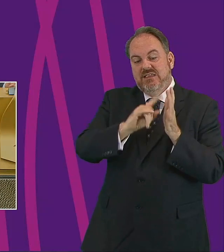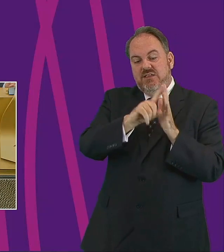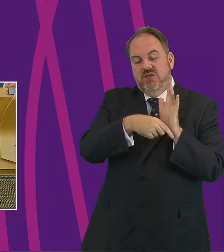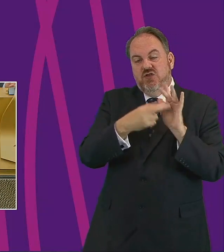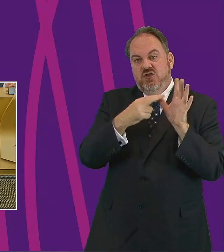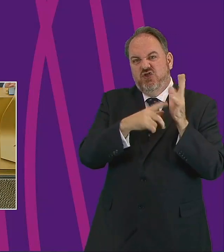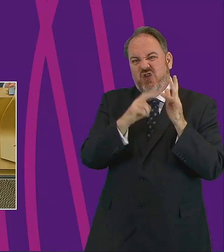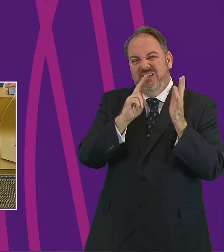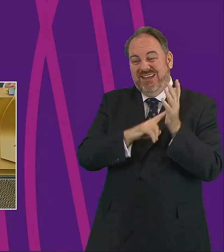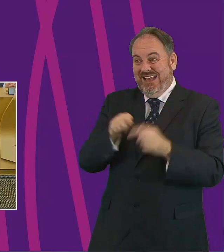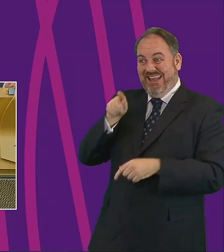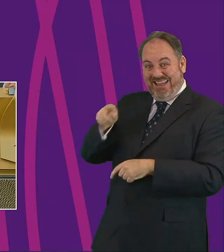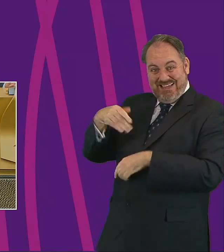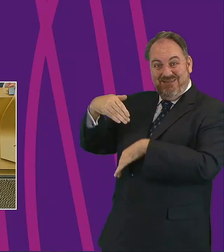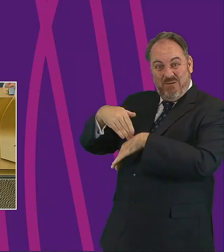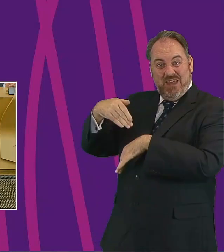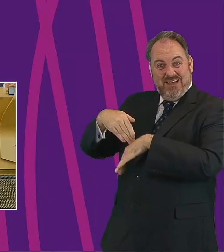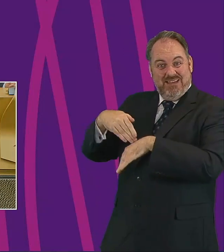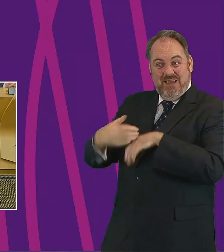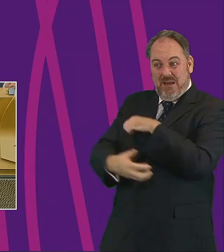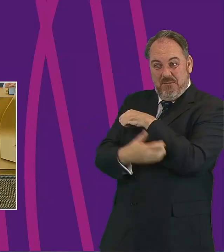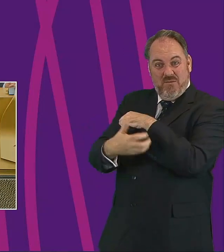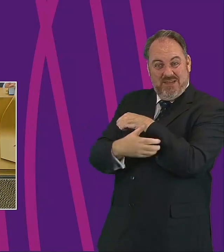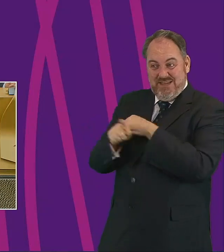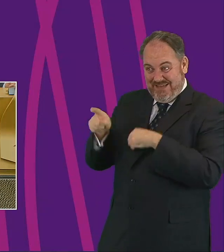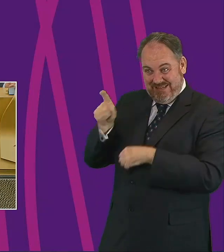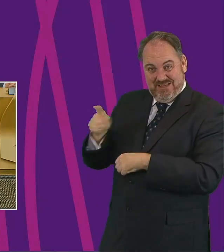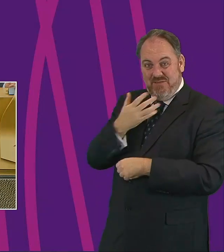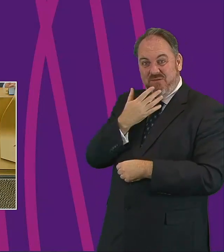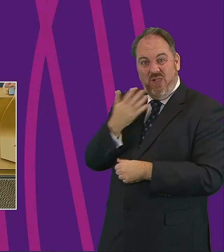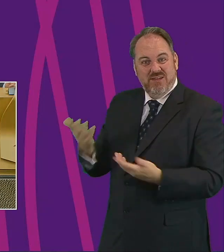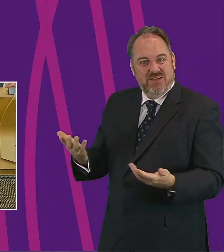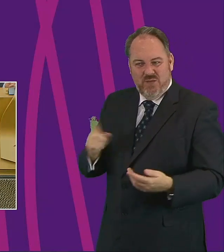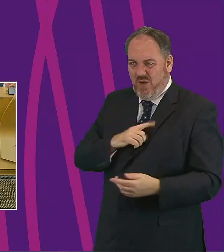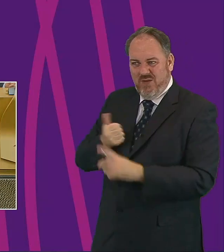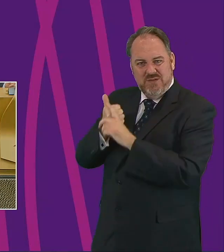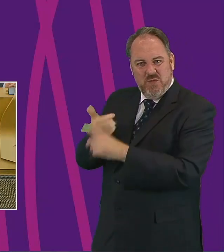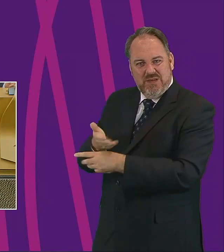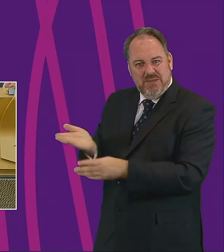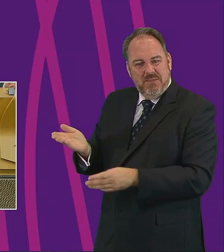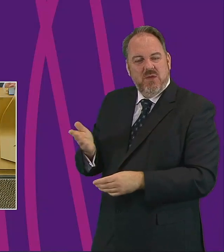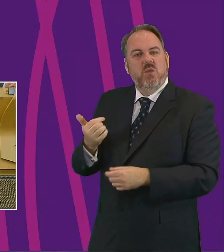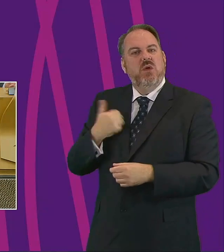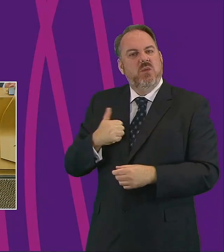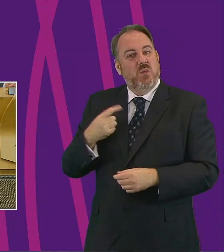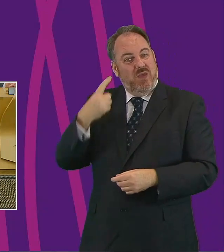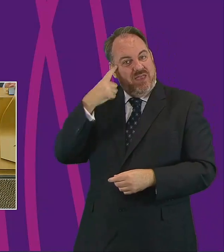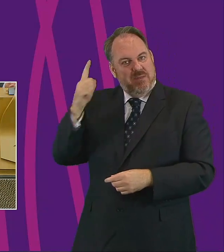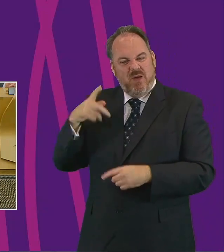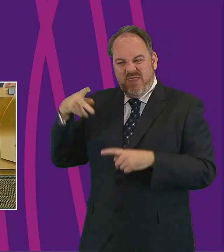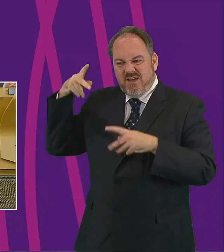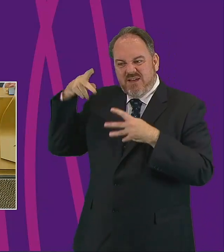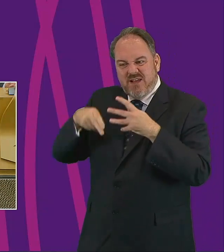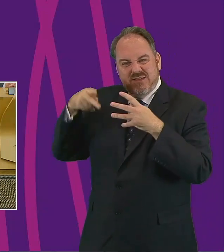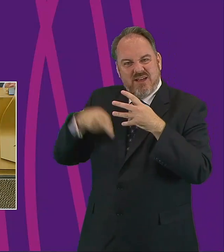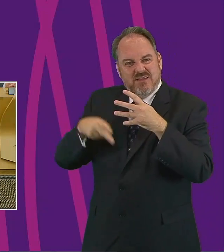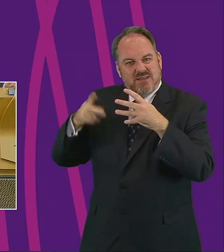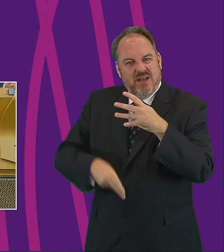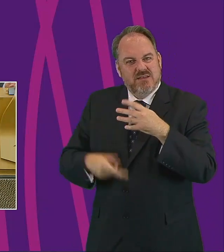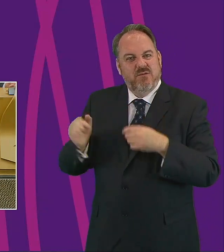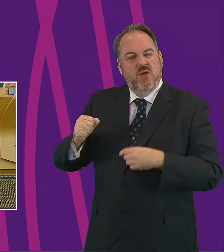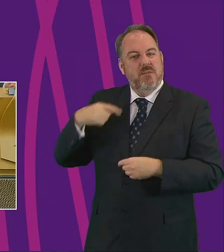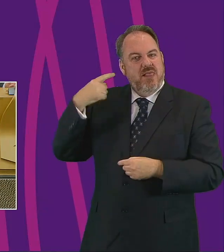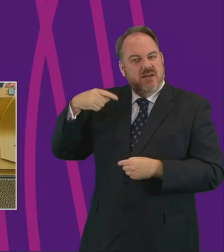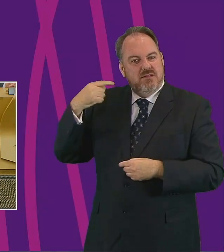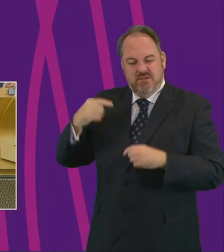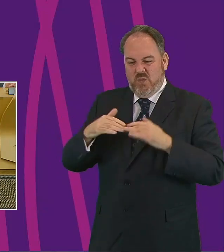this Parliament having the powers we need. It is welfare policies, it's the austerity politics of Westminster governments that